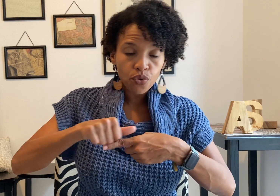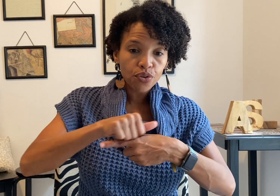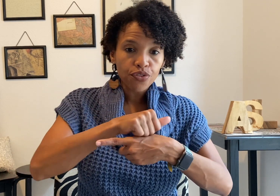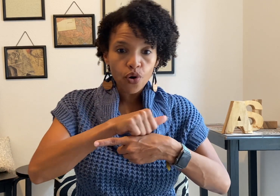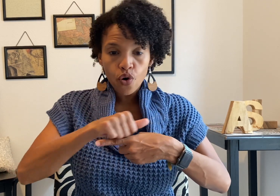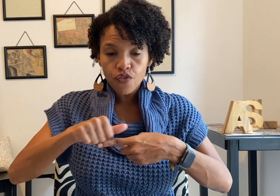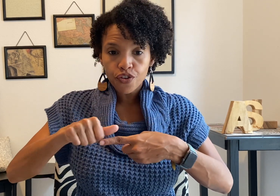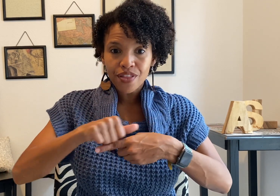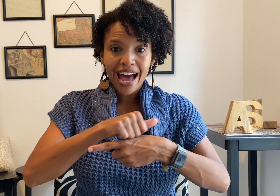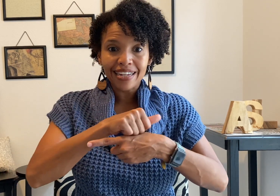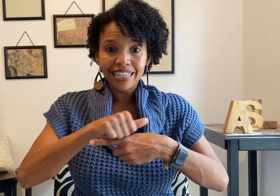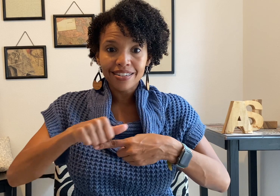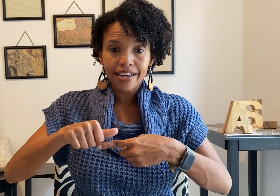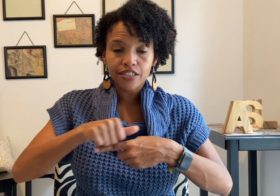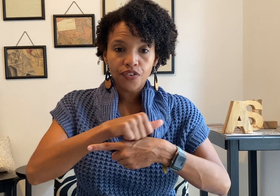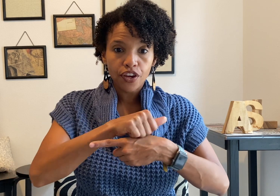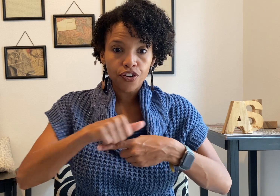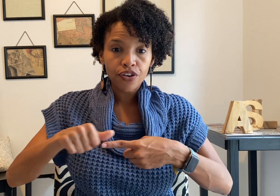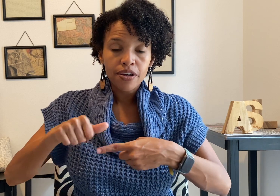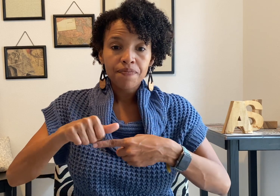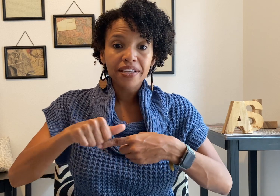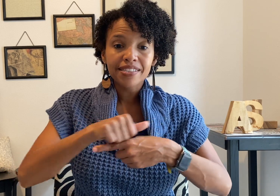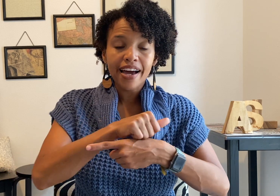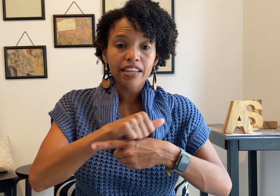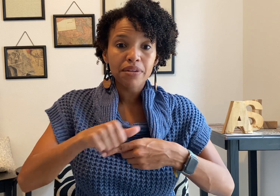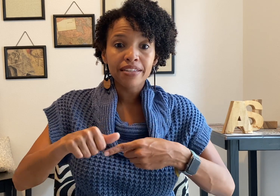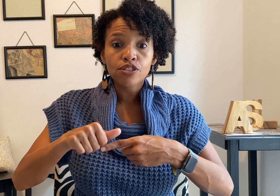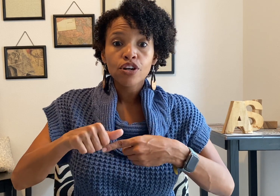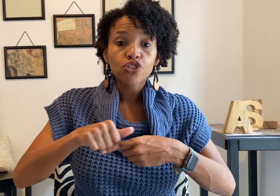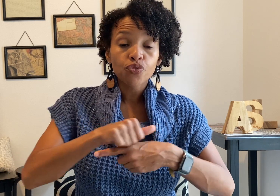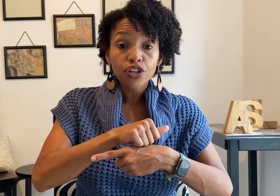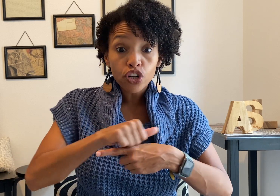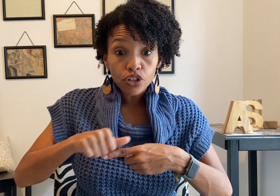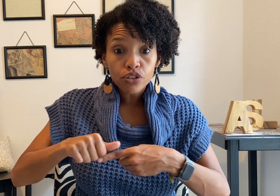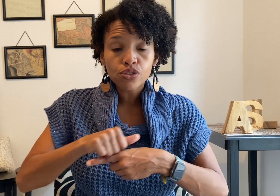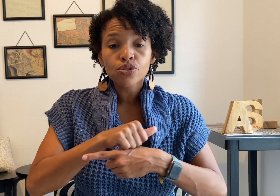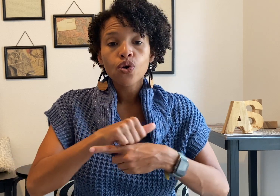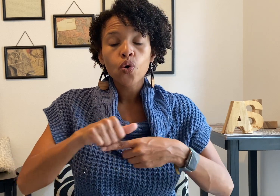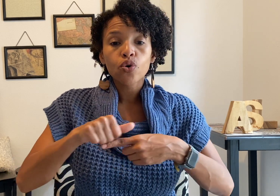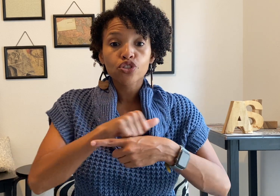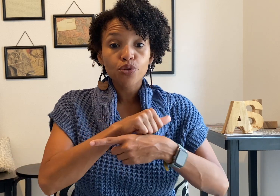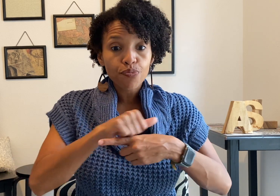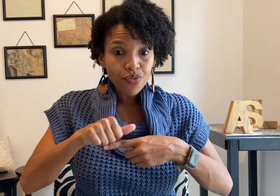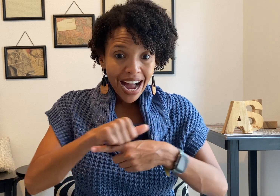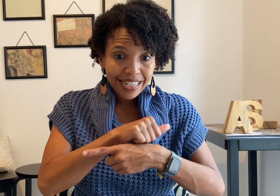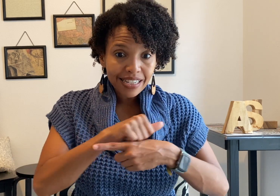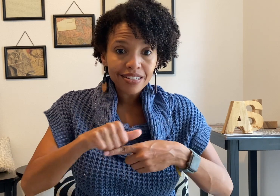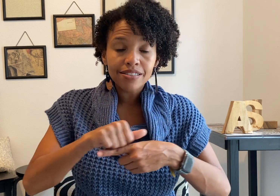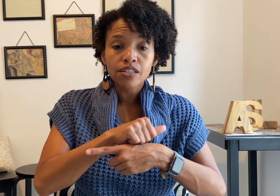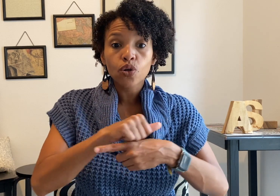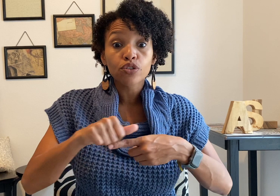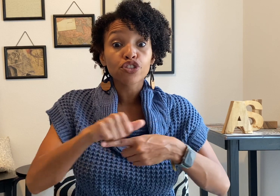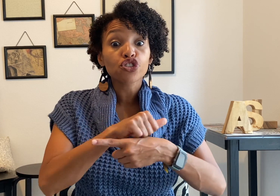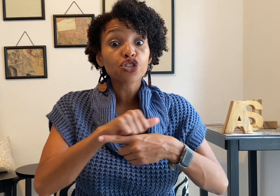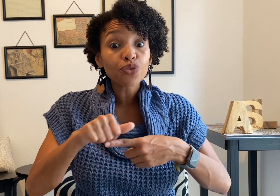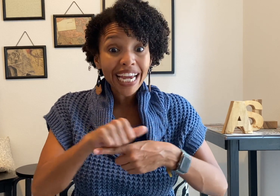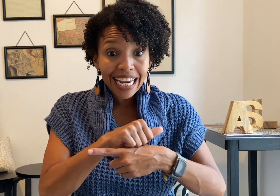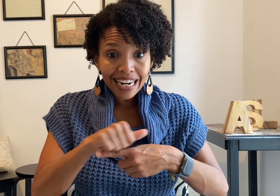forth over that index finger. This sign means to rehearse or to practice or to train.